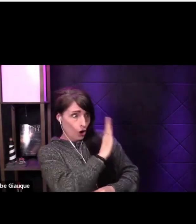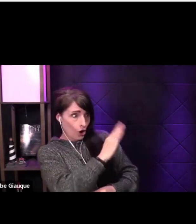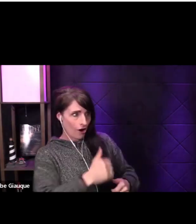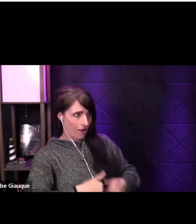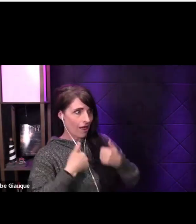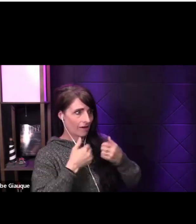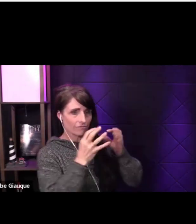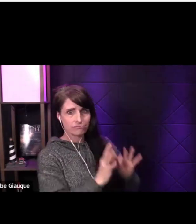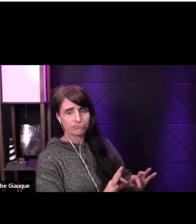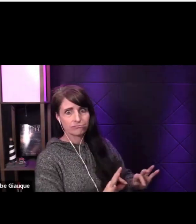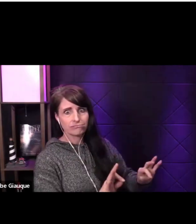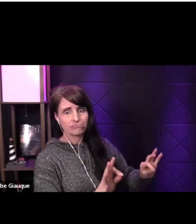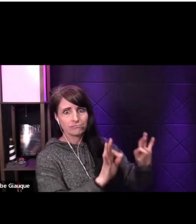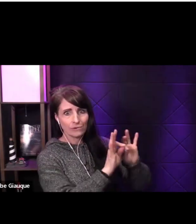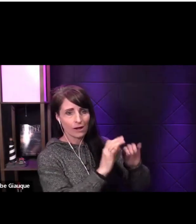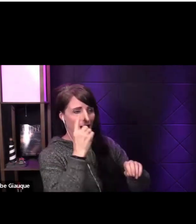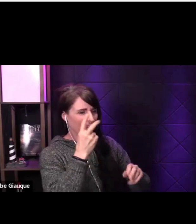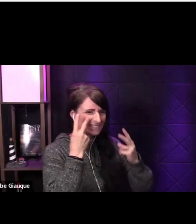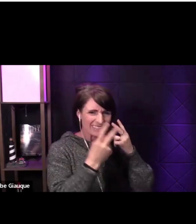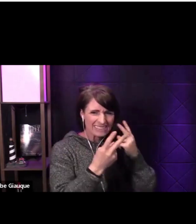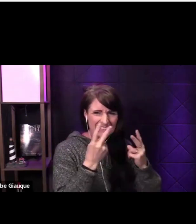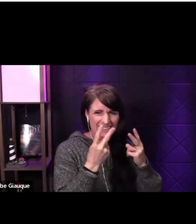I just have seen such a difference.